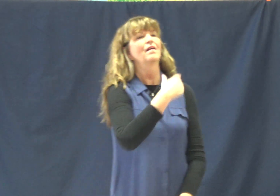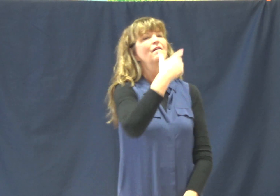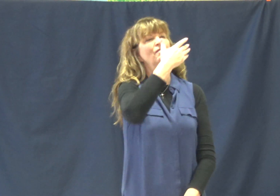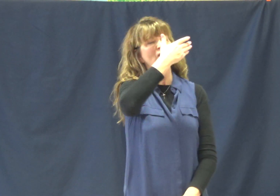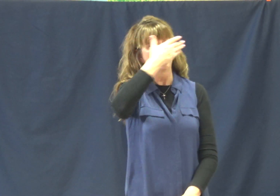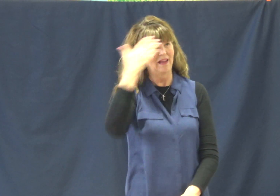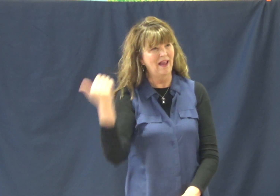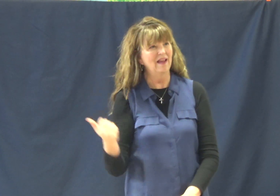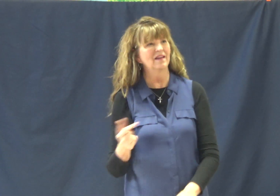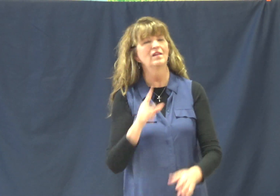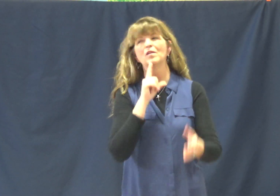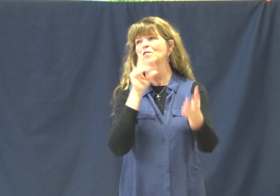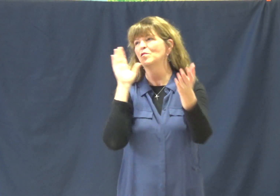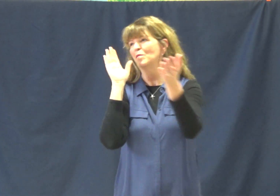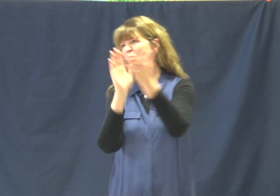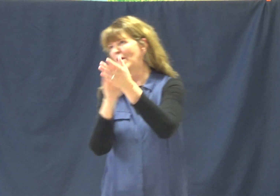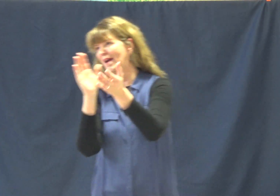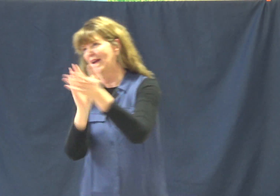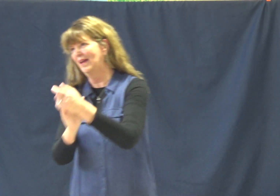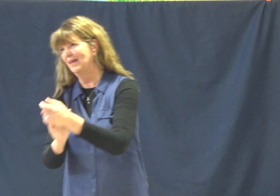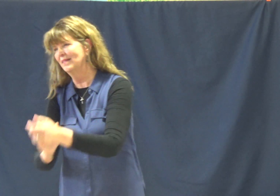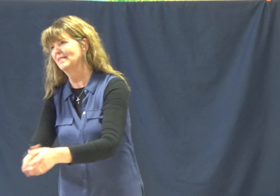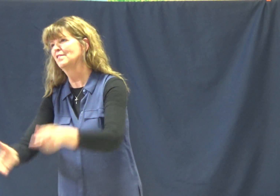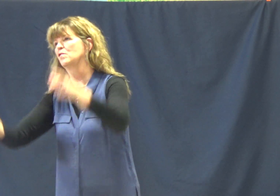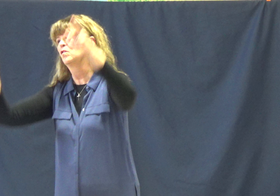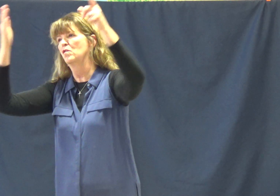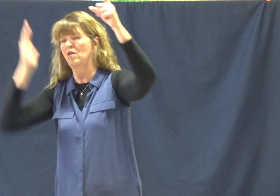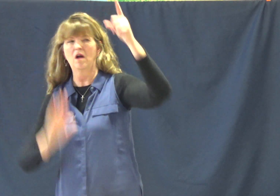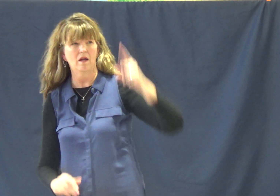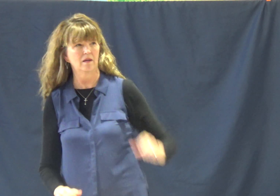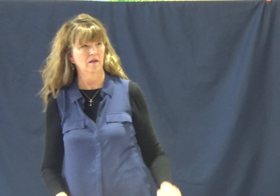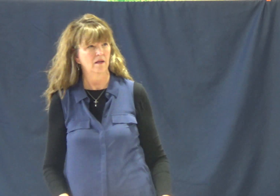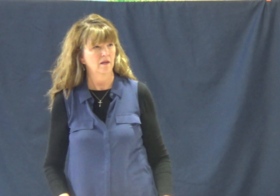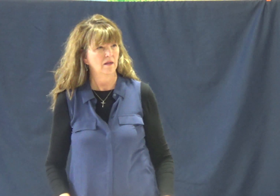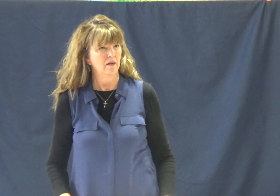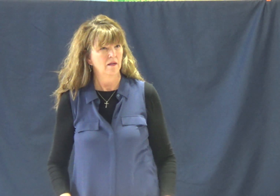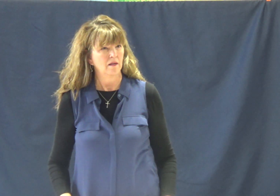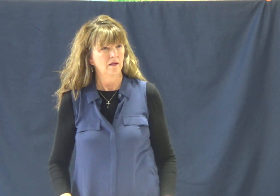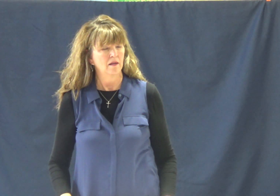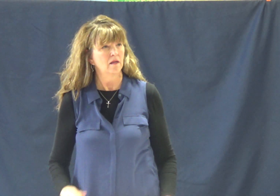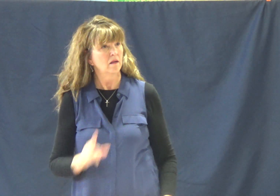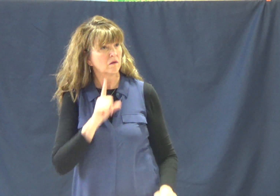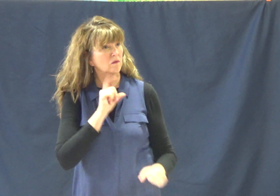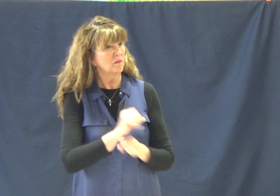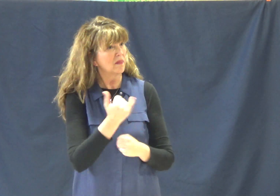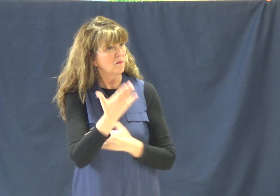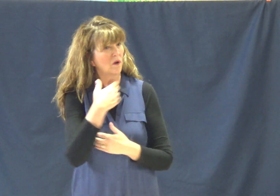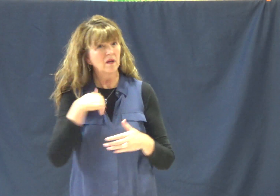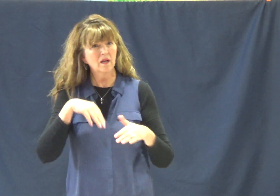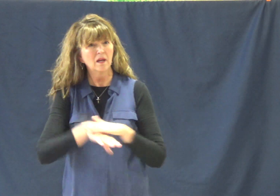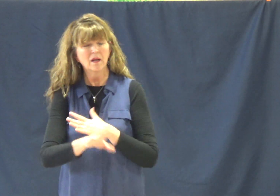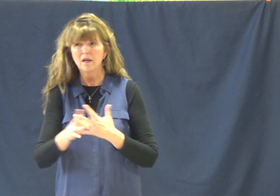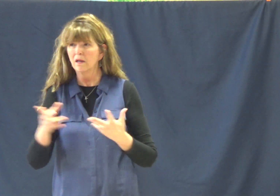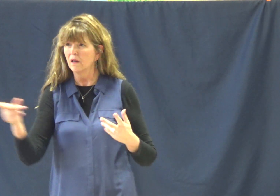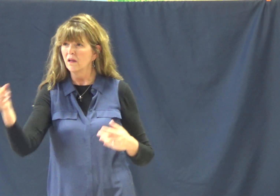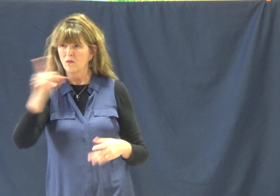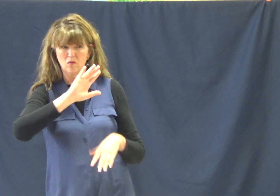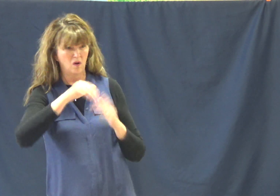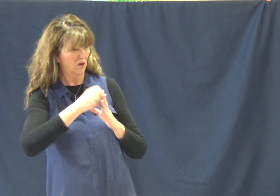Because we often forget to praise God for all our blessings. This morning when